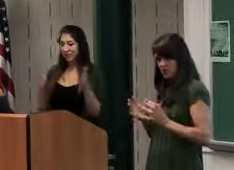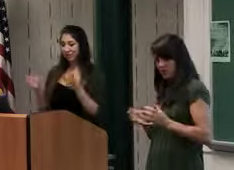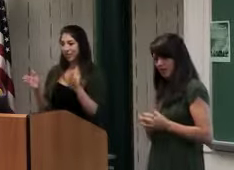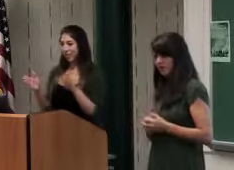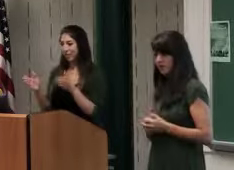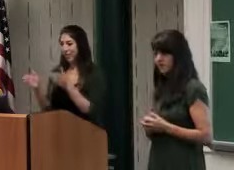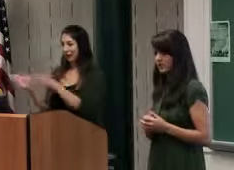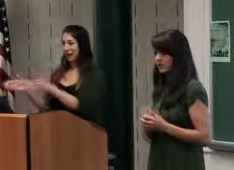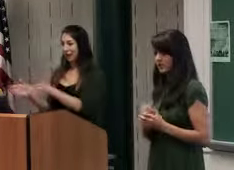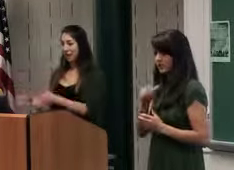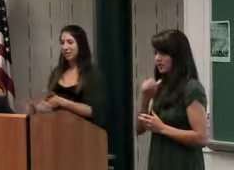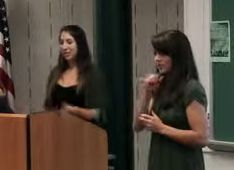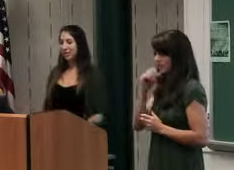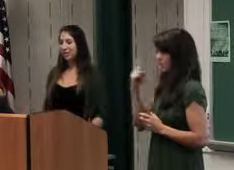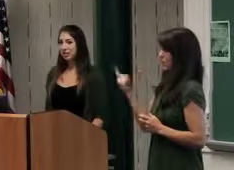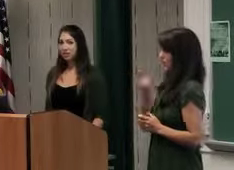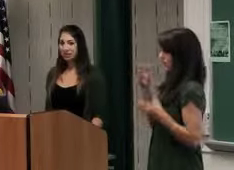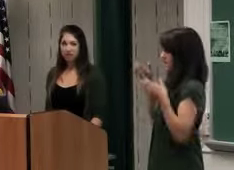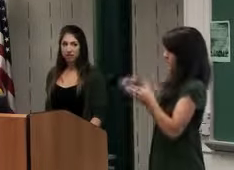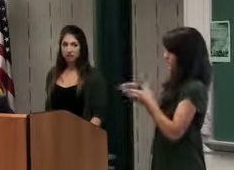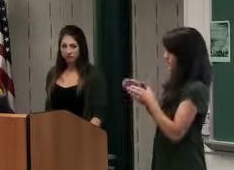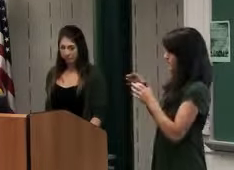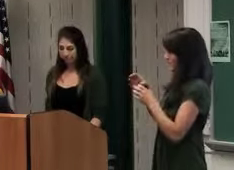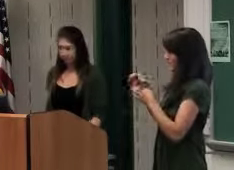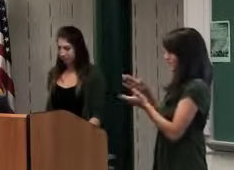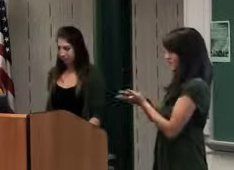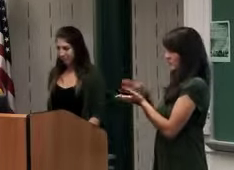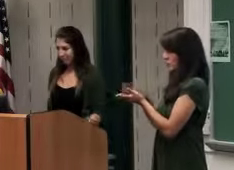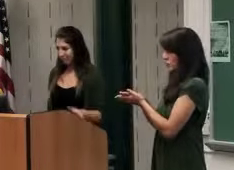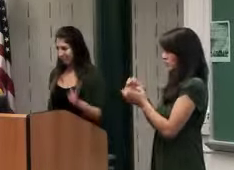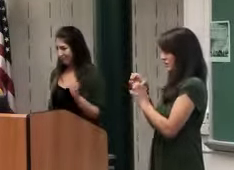a different level than academics.